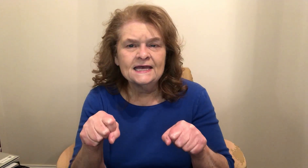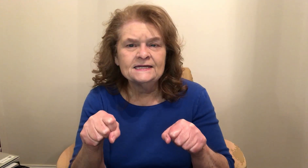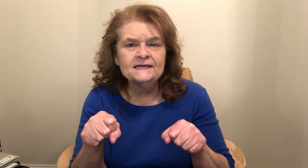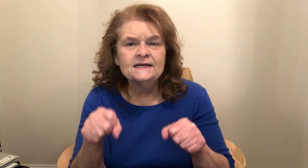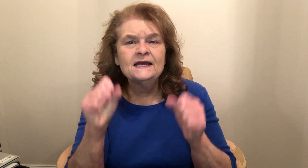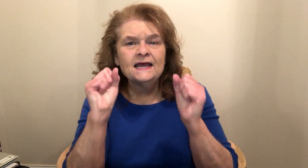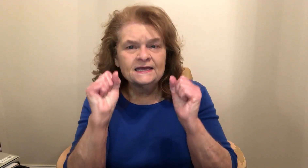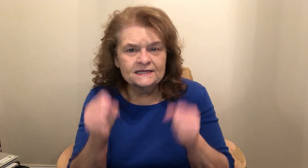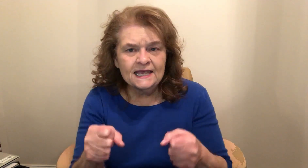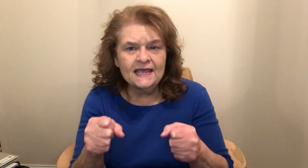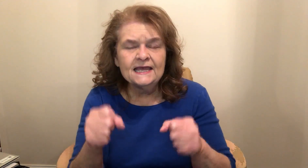can